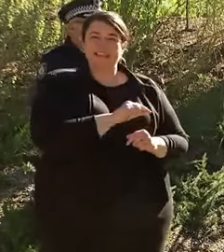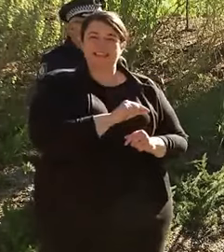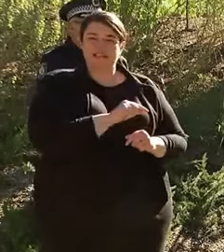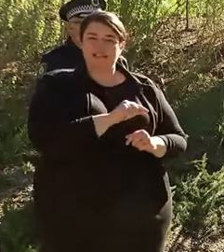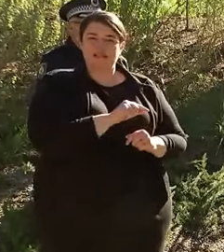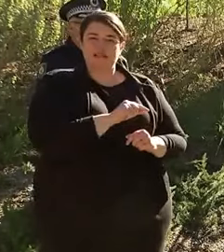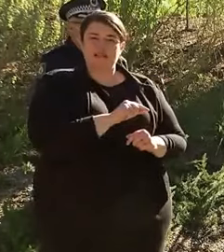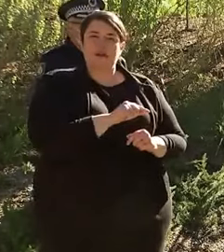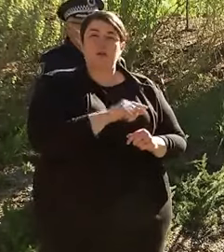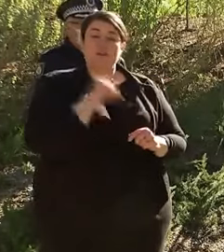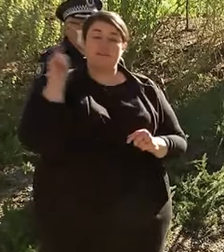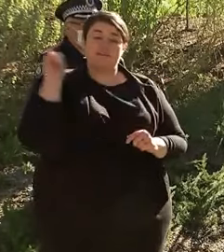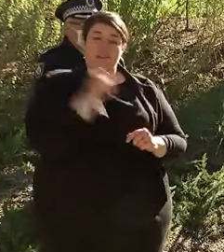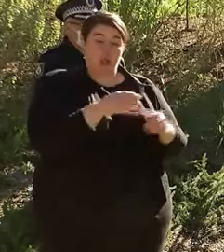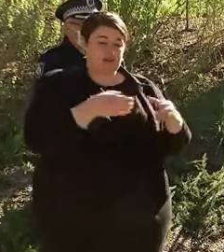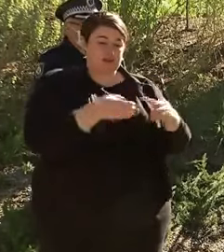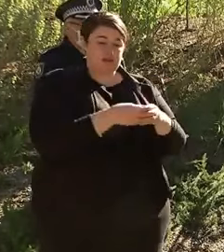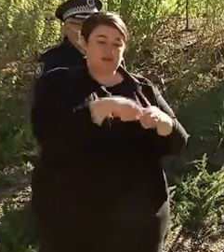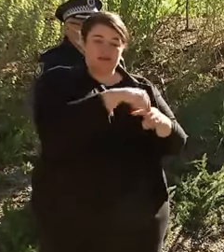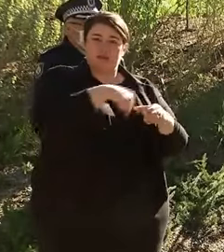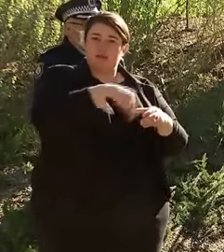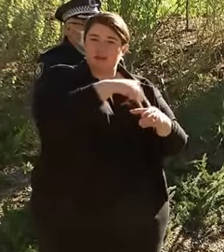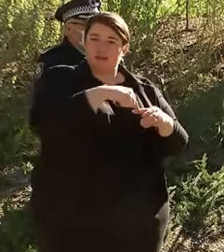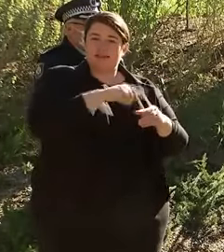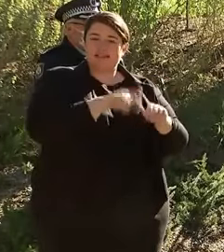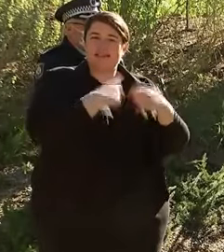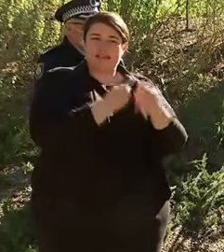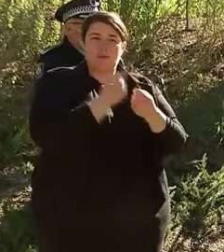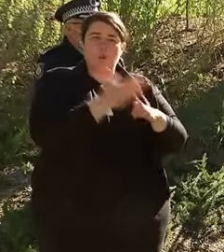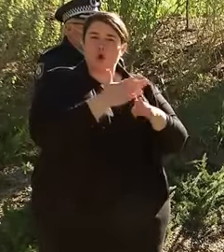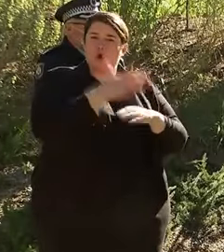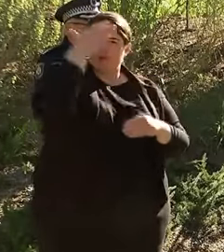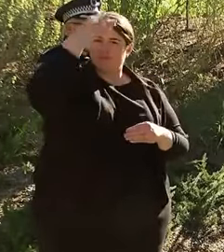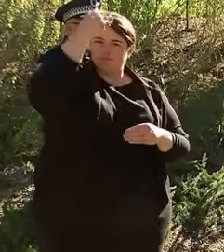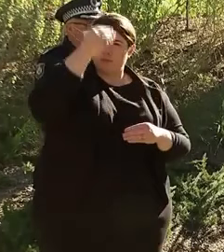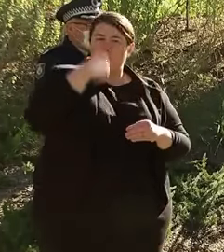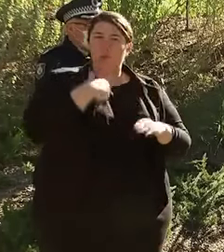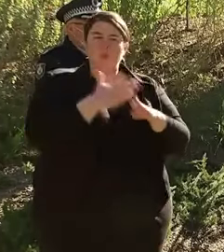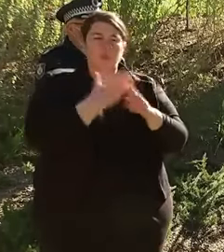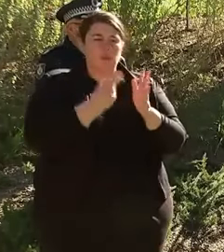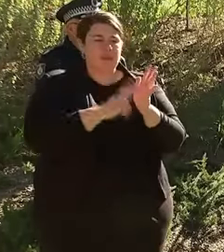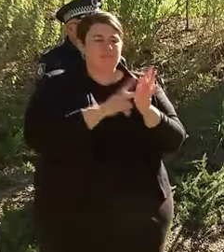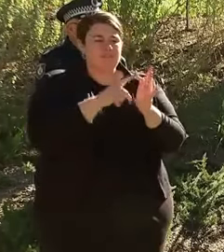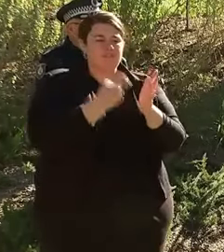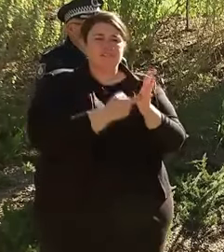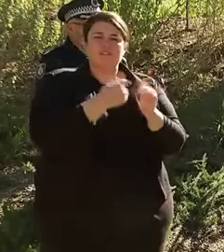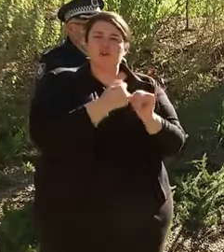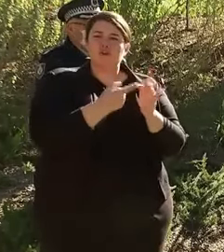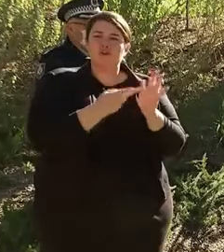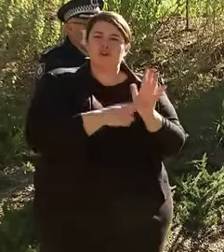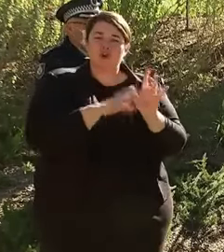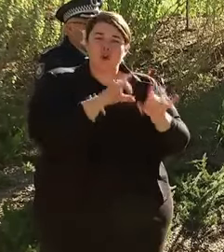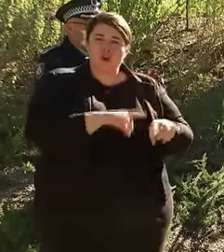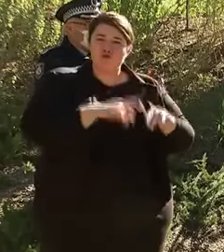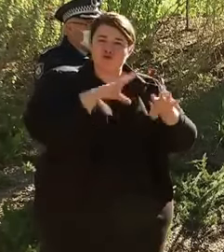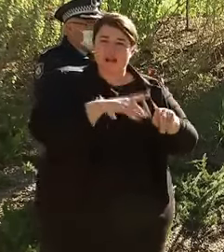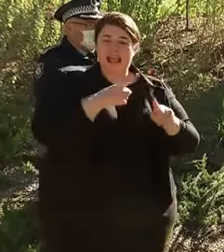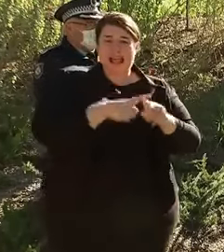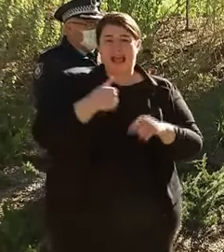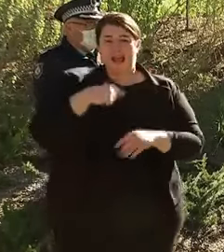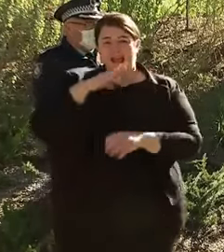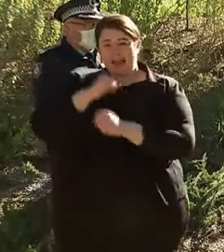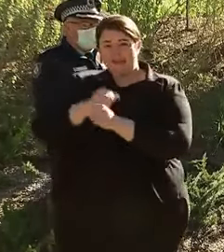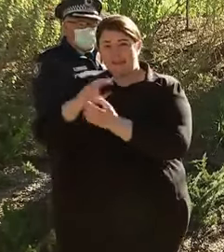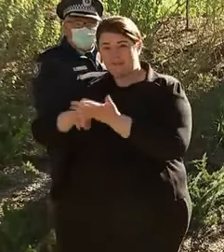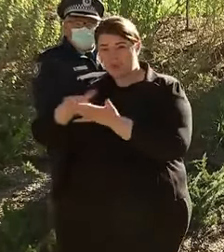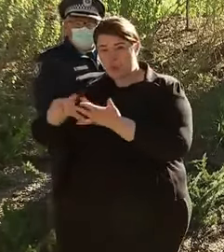was a flight crew, and we've been working closely with Virgin Australia and our colleagues in Victoria and